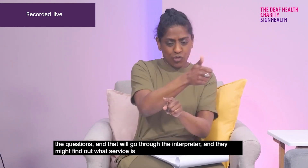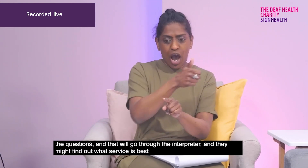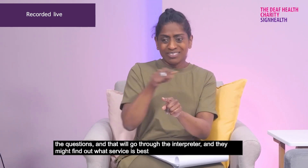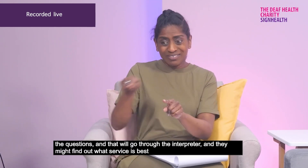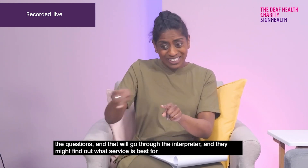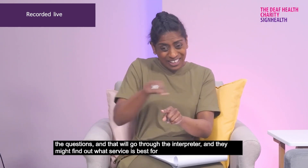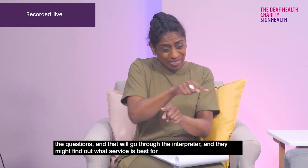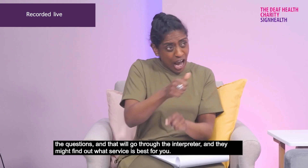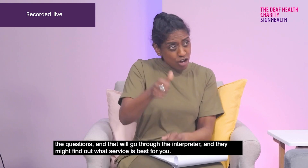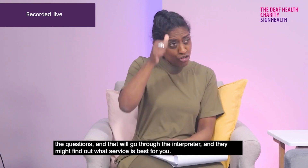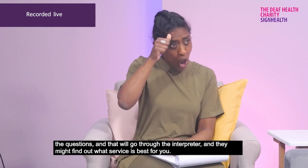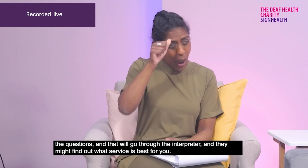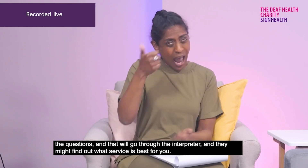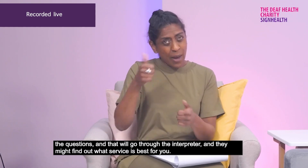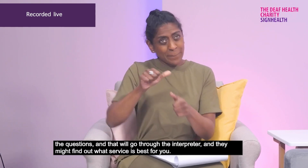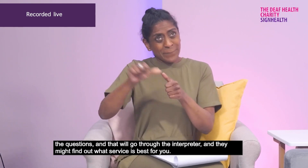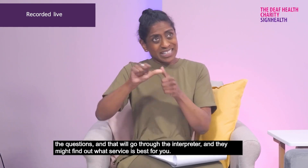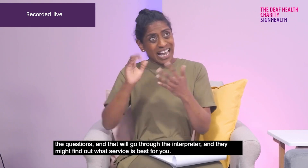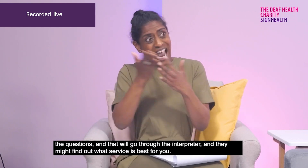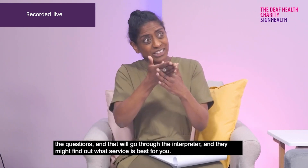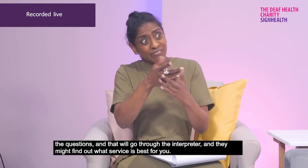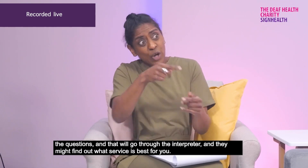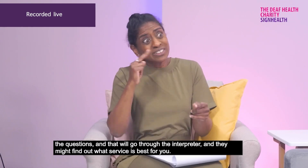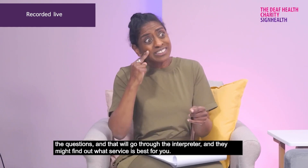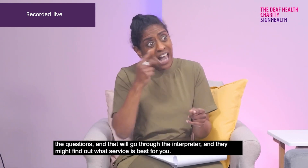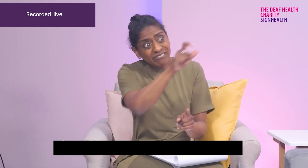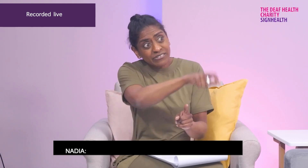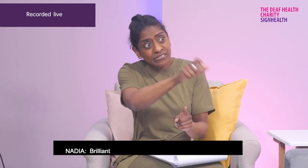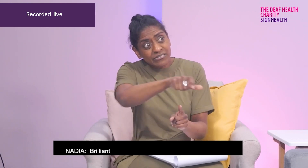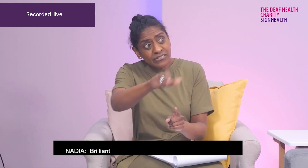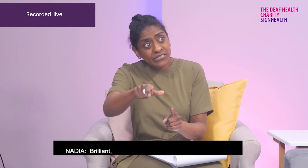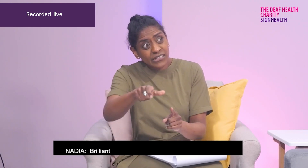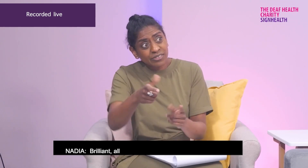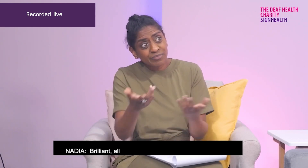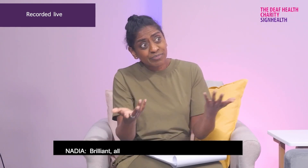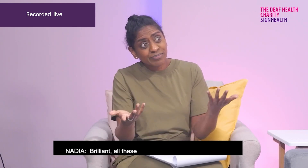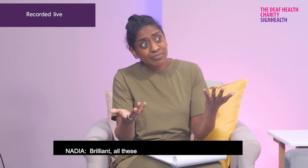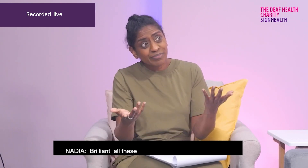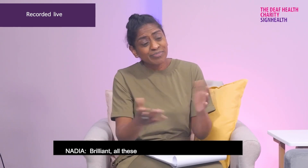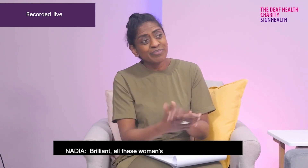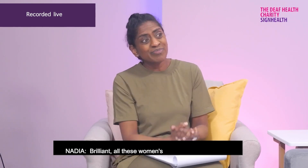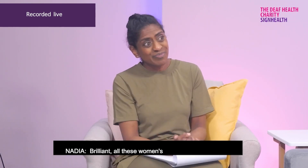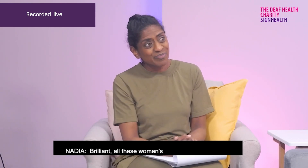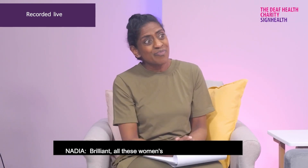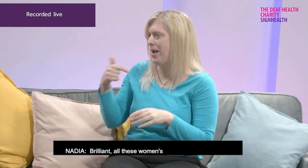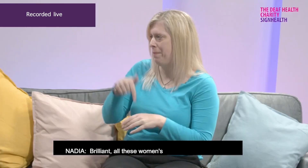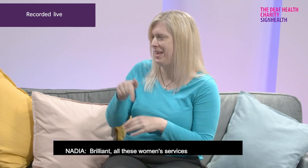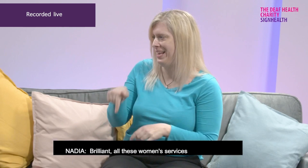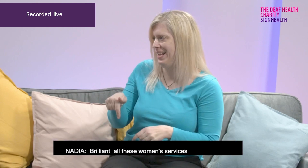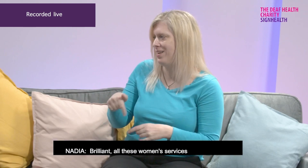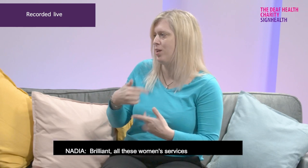you. Brilliant. Okay, so all these women's services, they'd be sending referrals and signposts.